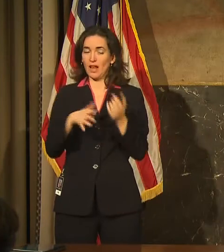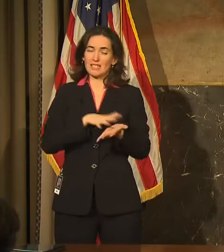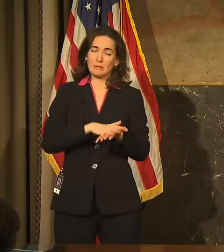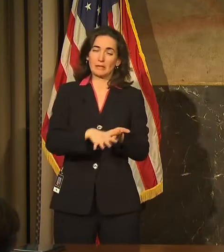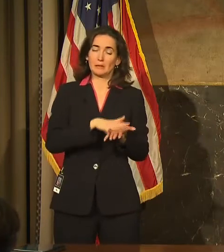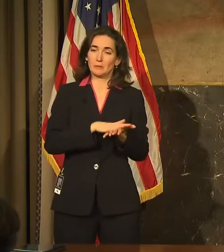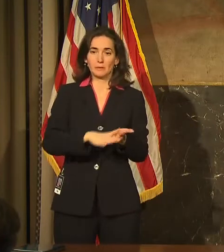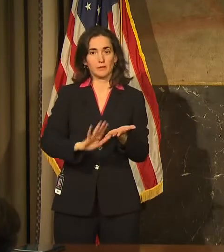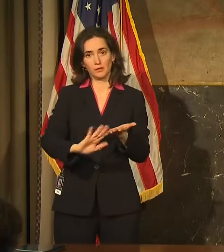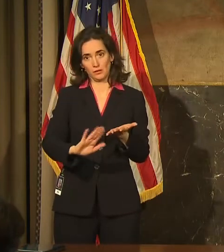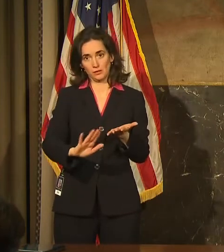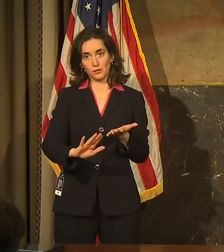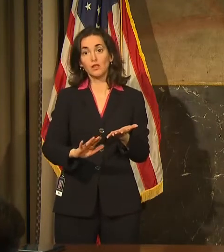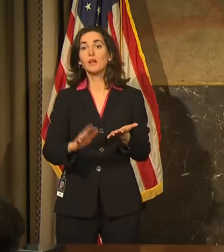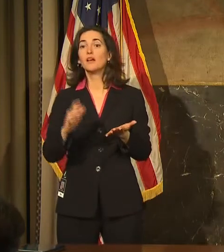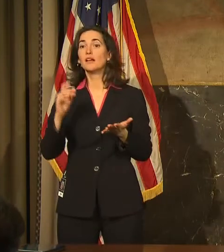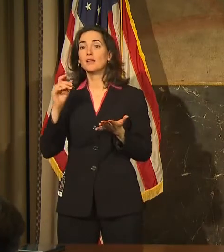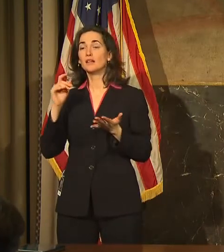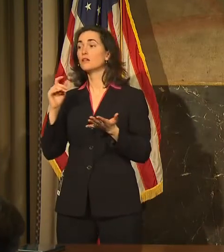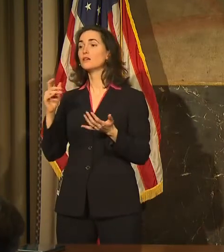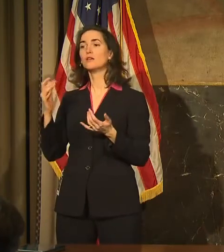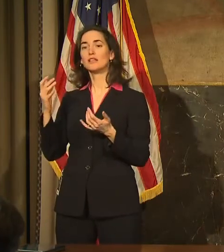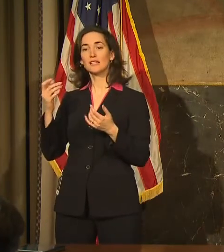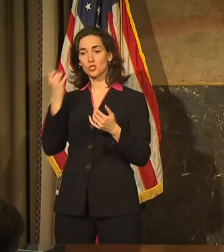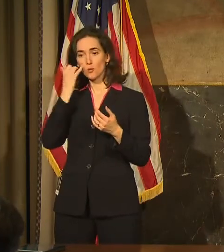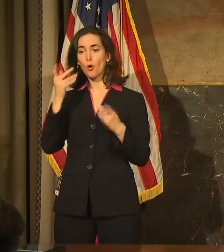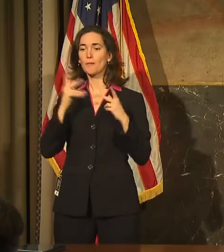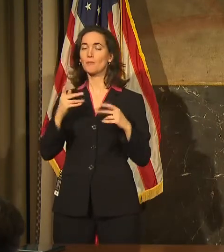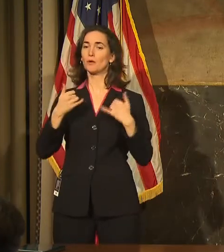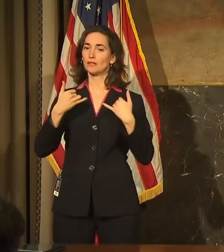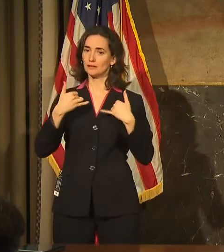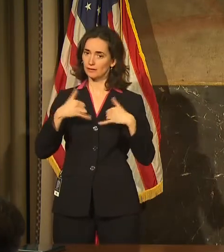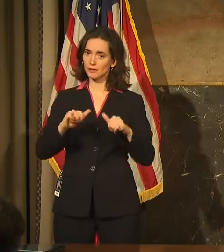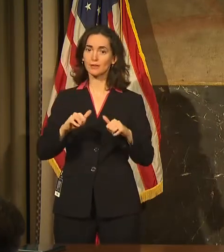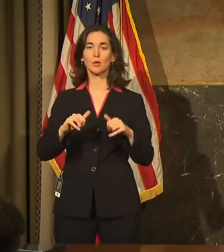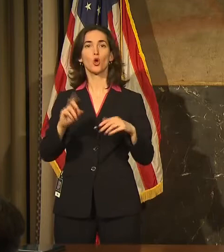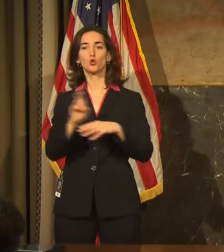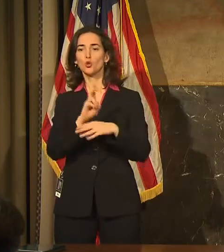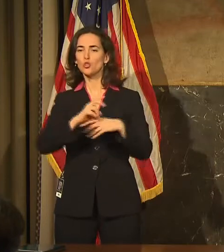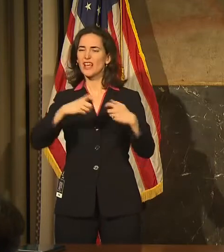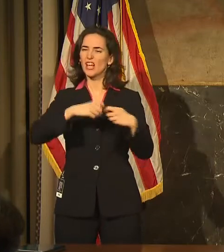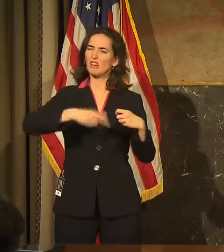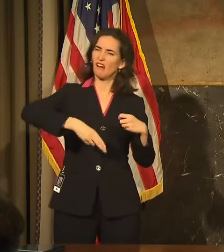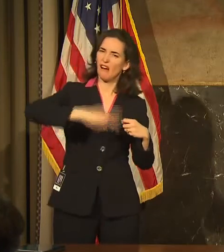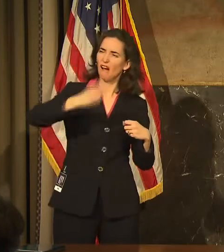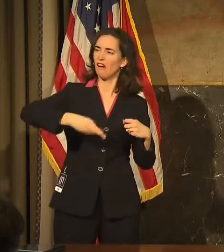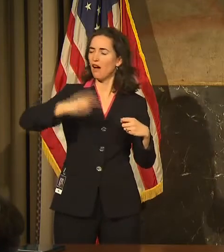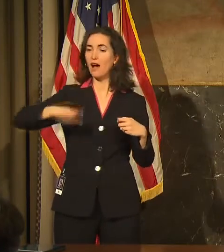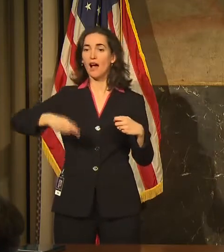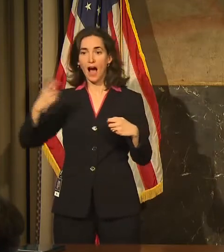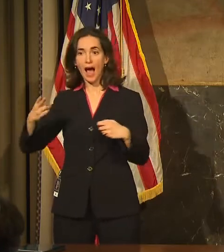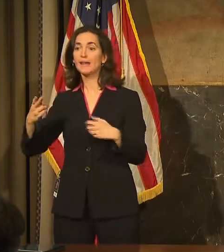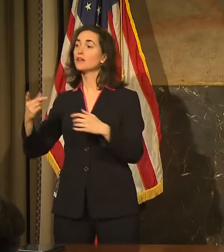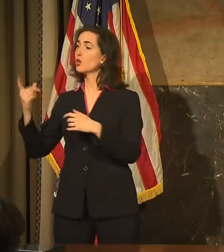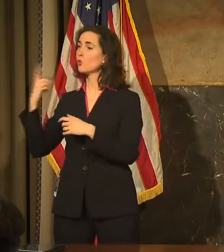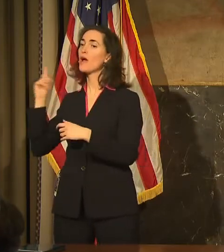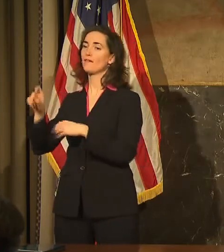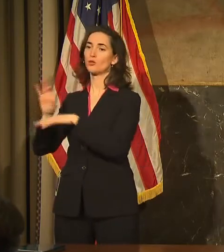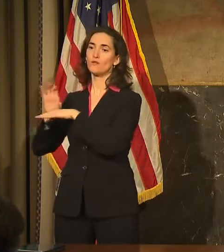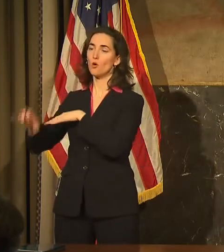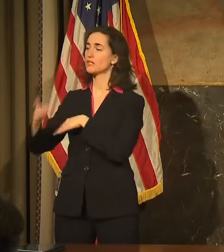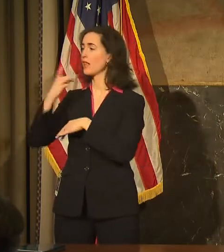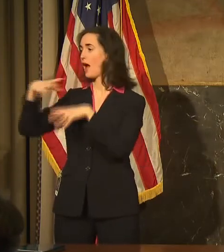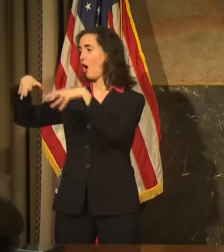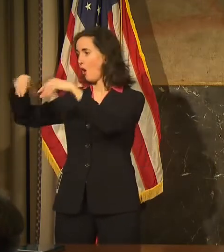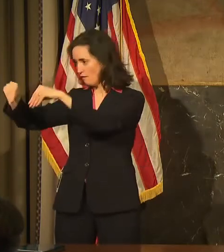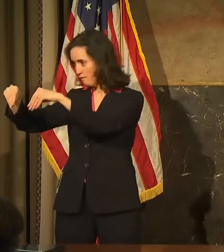more load shedding events, these rolling power outages in the future, especially with record low or near record low